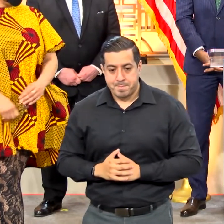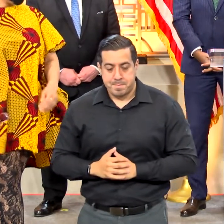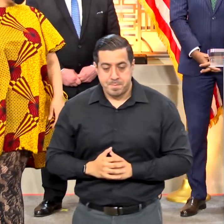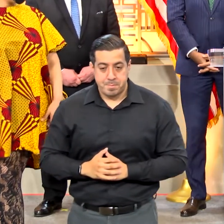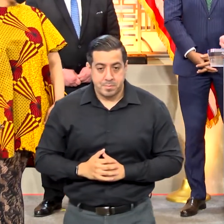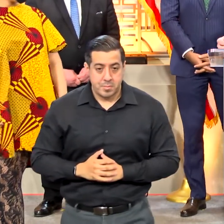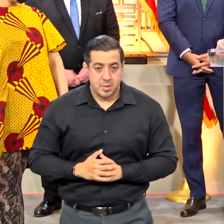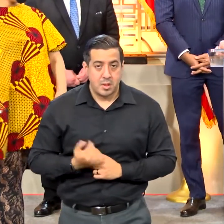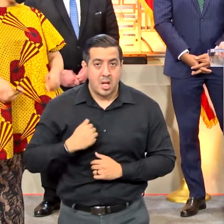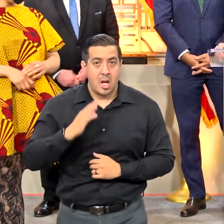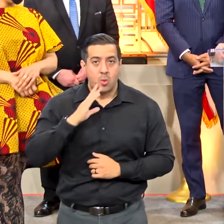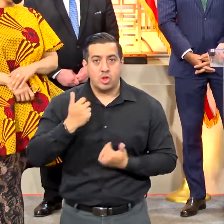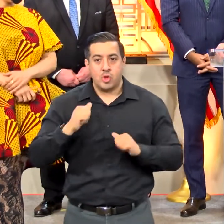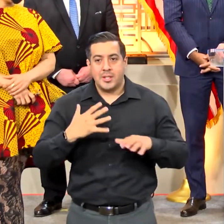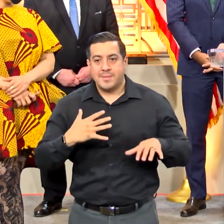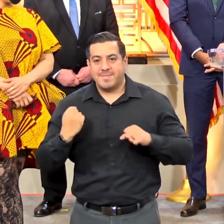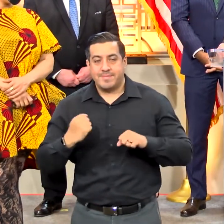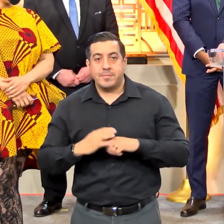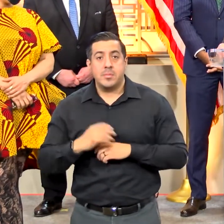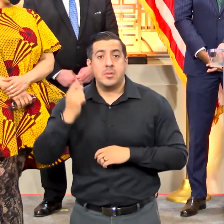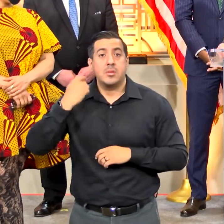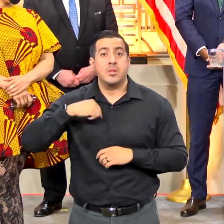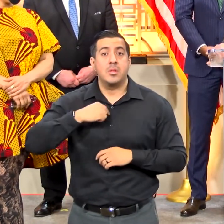I'll also try to be quick. I'm